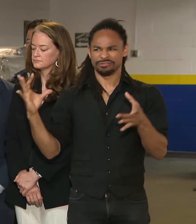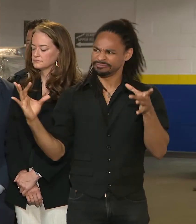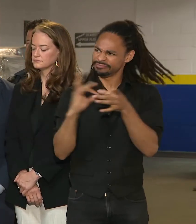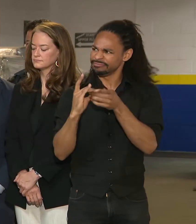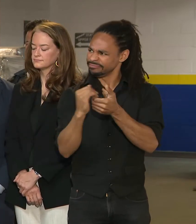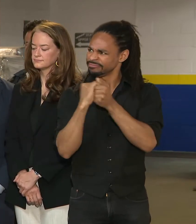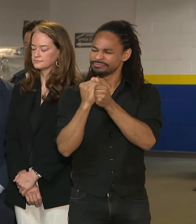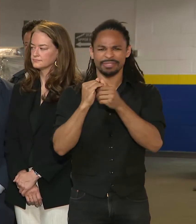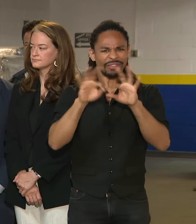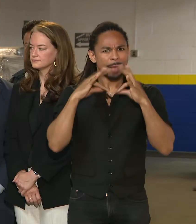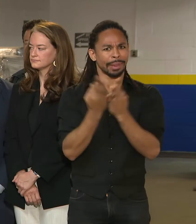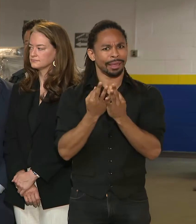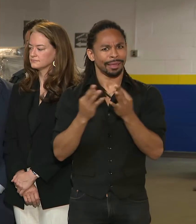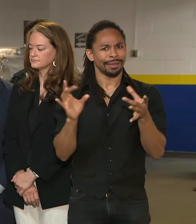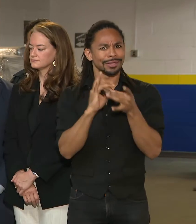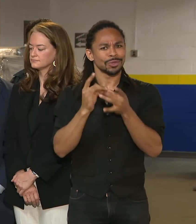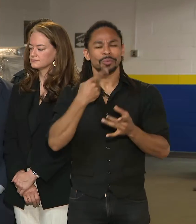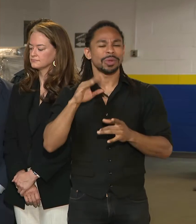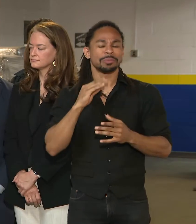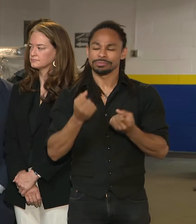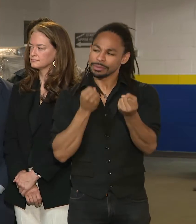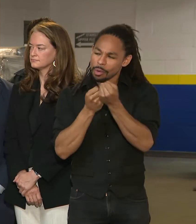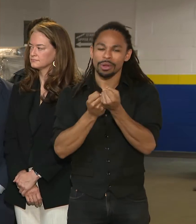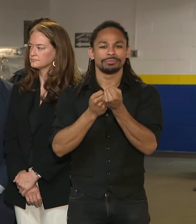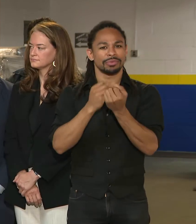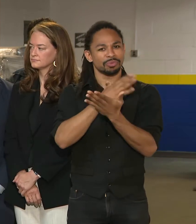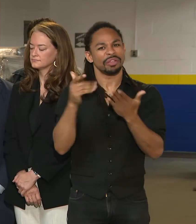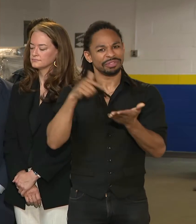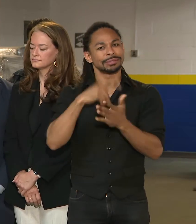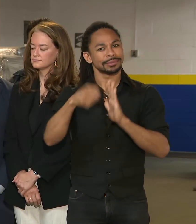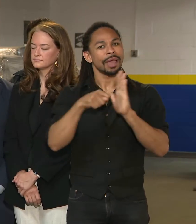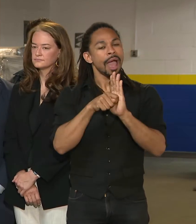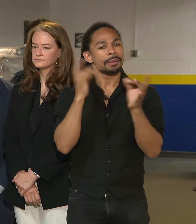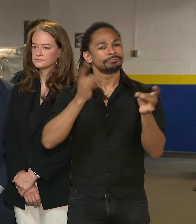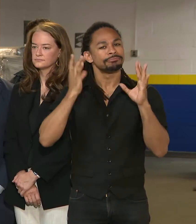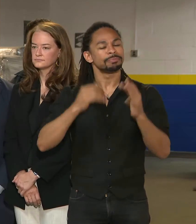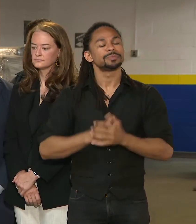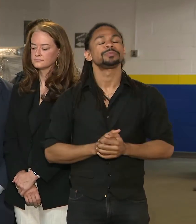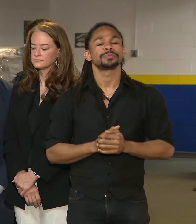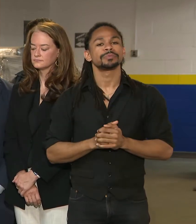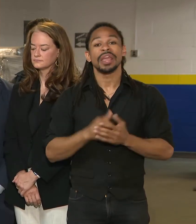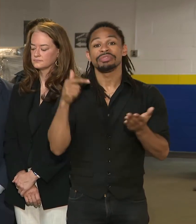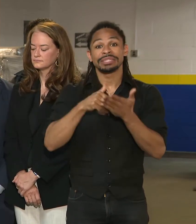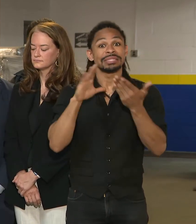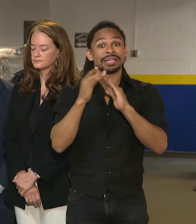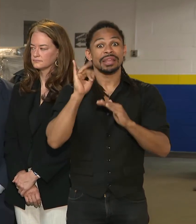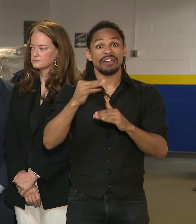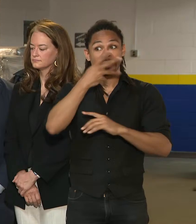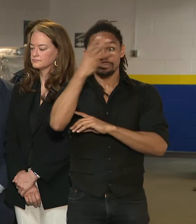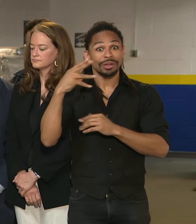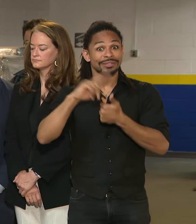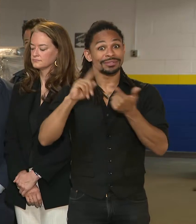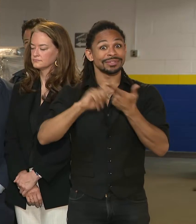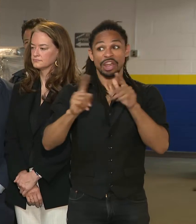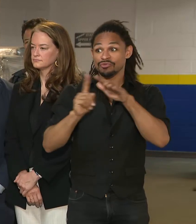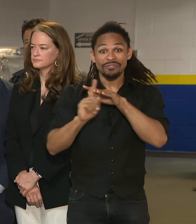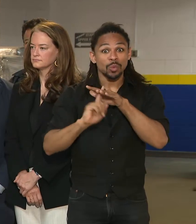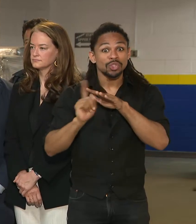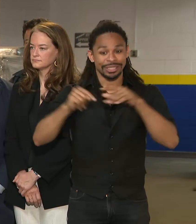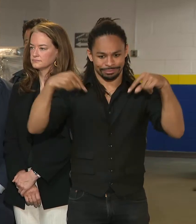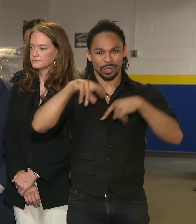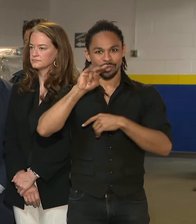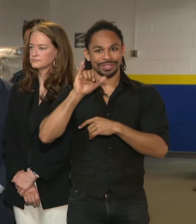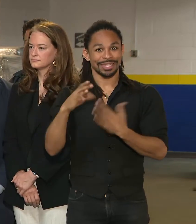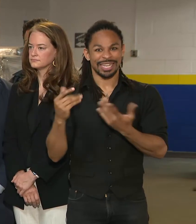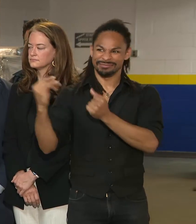this experience in this crisis. This is a city of immigrants. This is a city of refugees. And we want our brothers and sisters